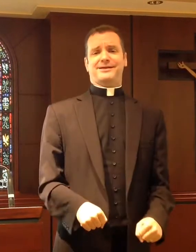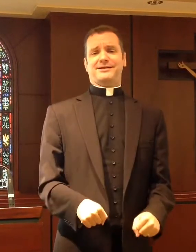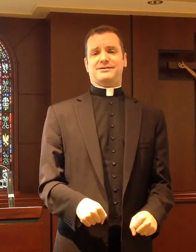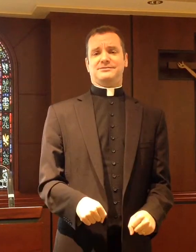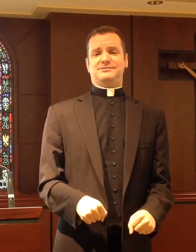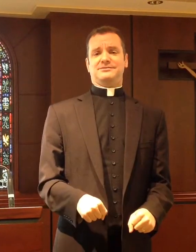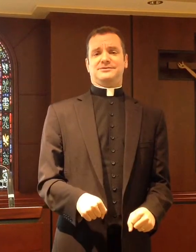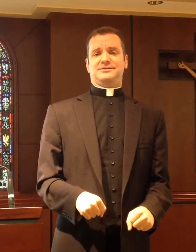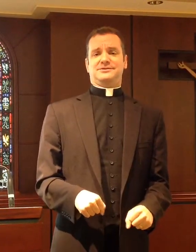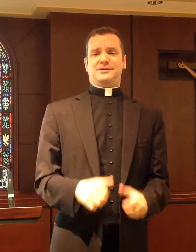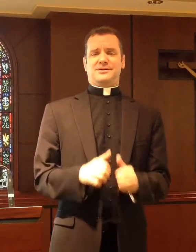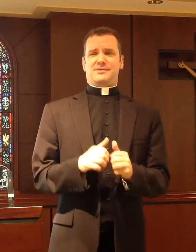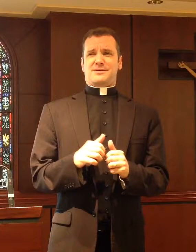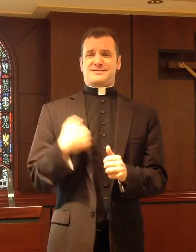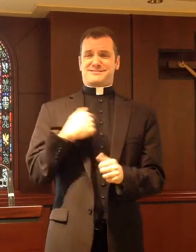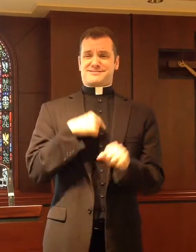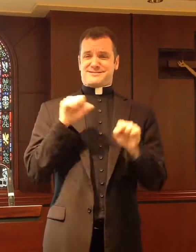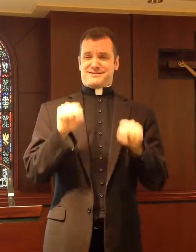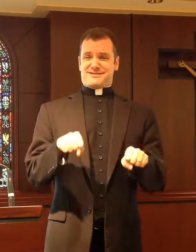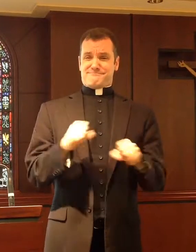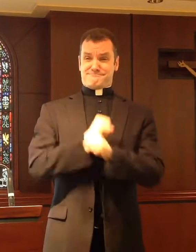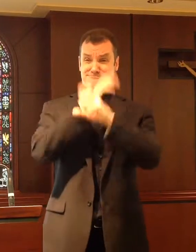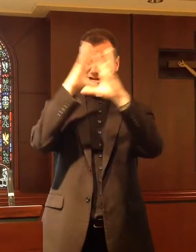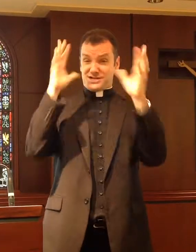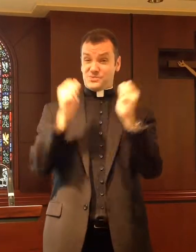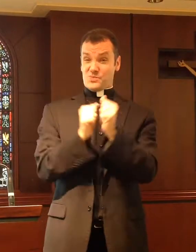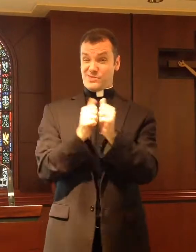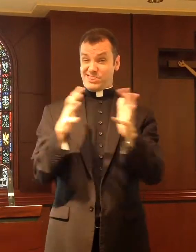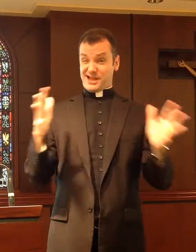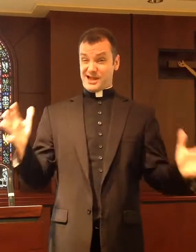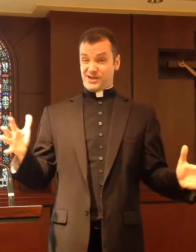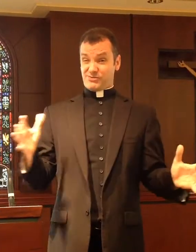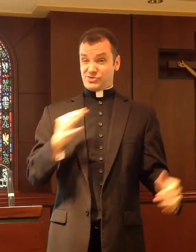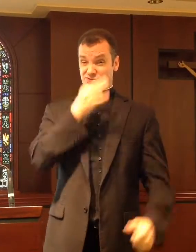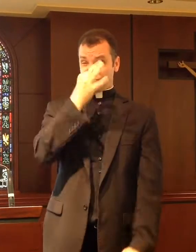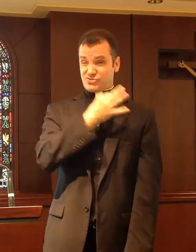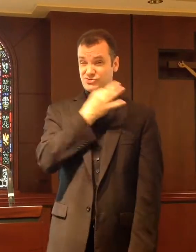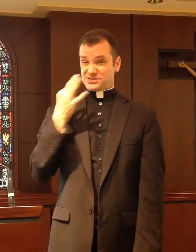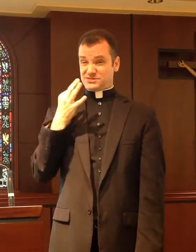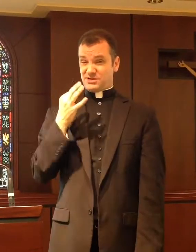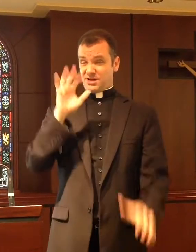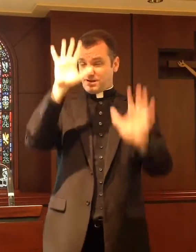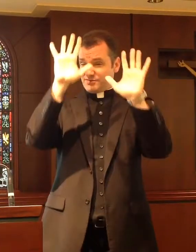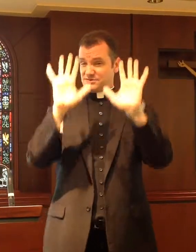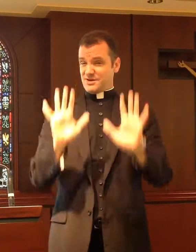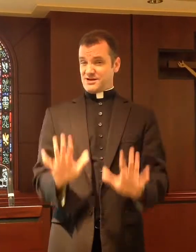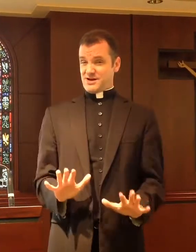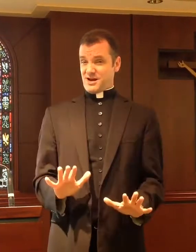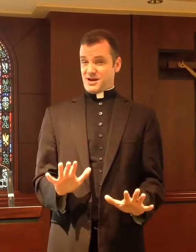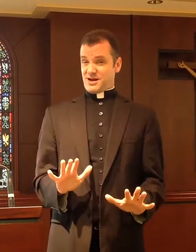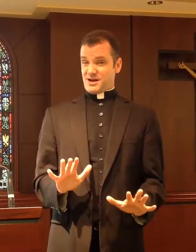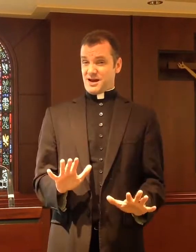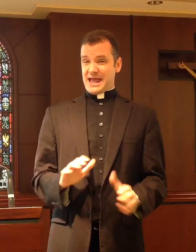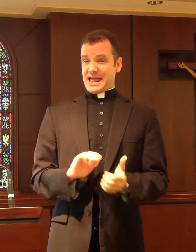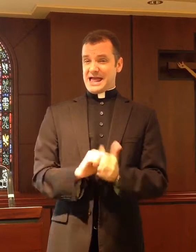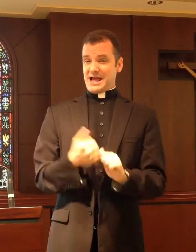and showing us how we can make those weaknesses strengths. Can you imagine life without